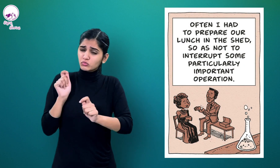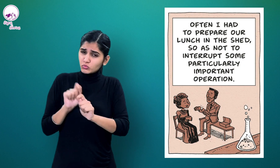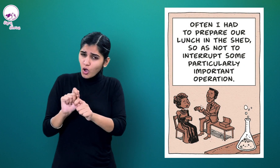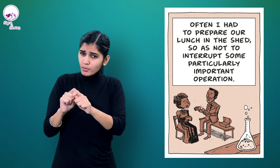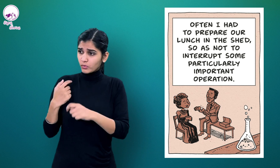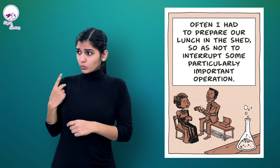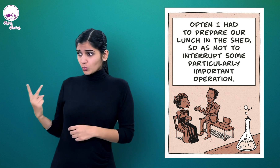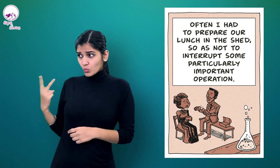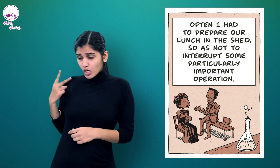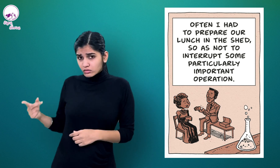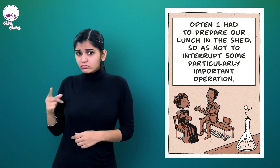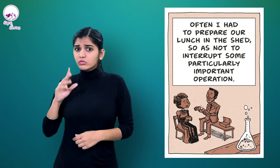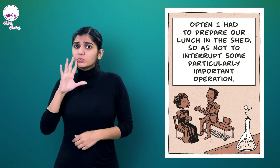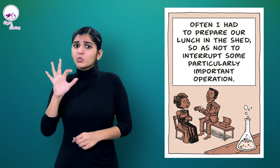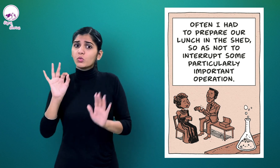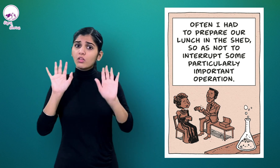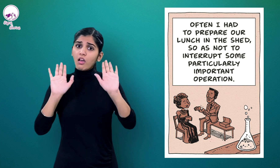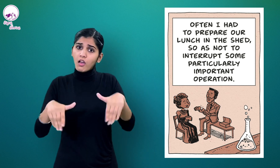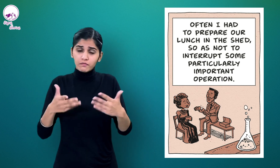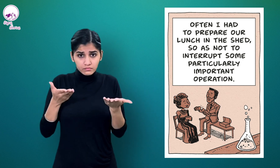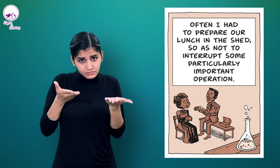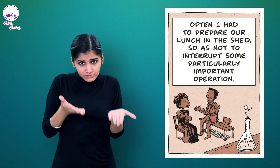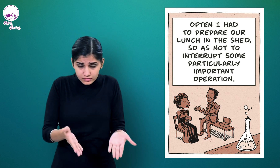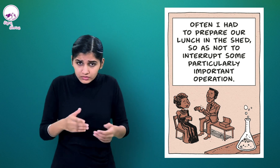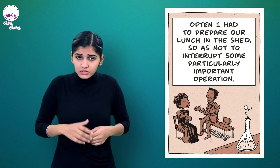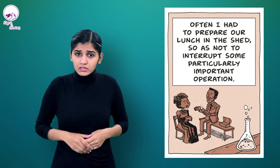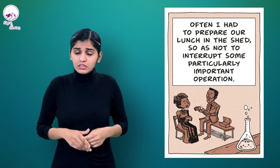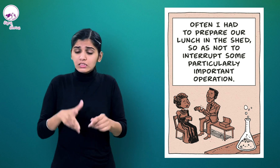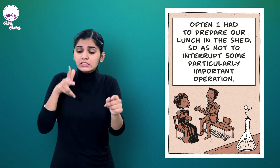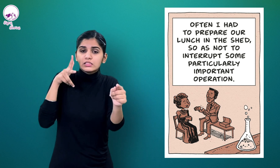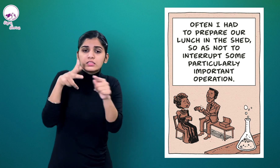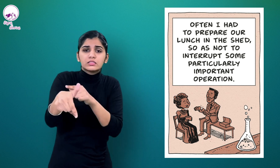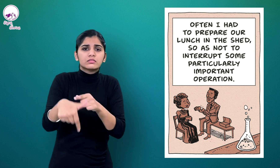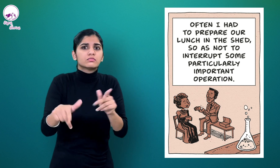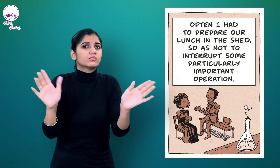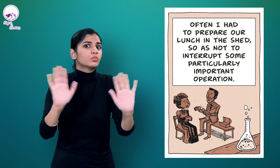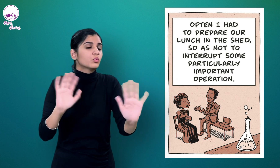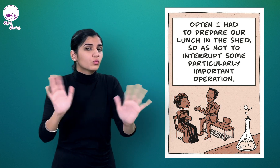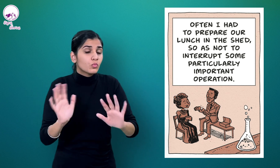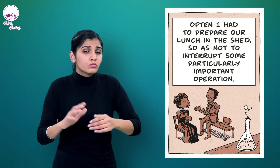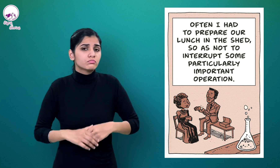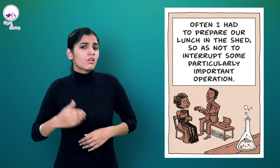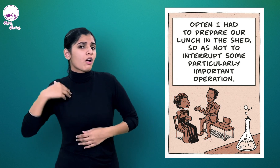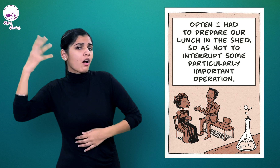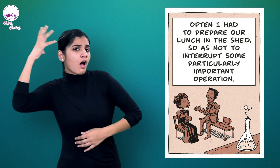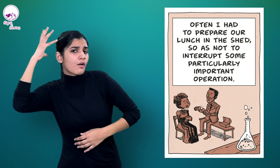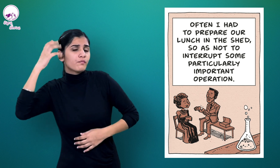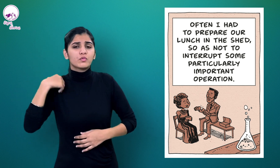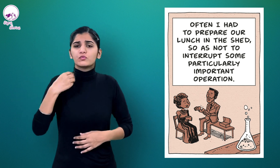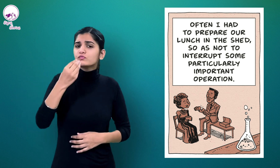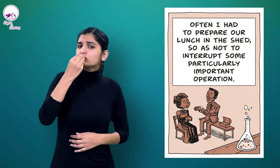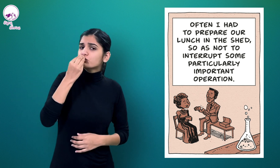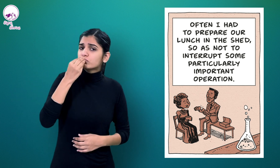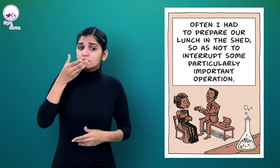Often I had to prepare our lunch in the shed so as not to interrupt some